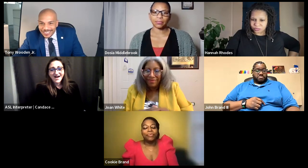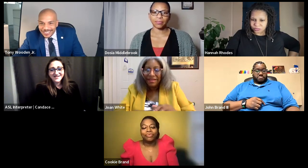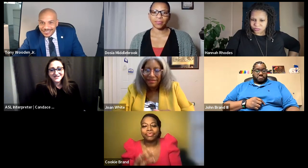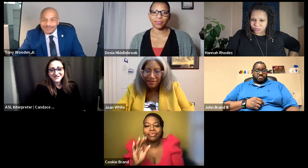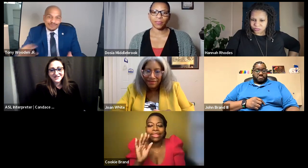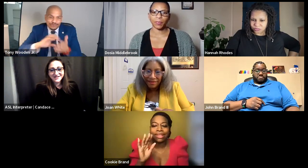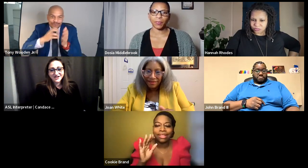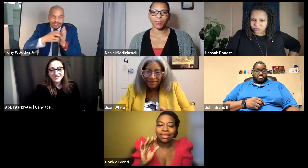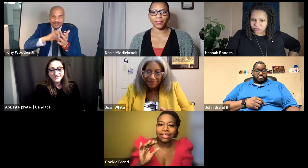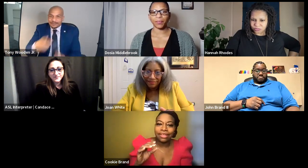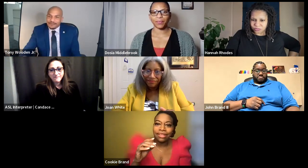Hi, this is Cookie here.